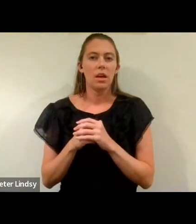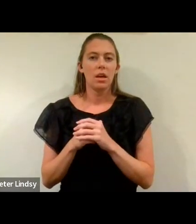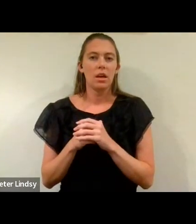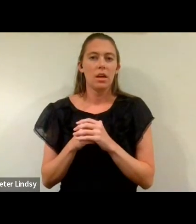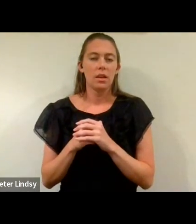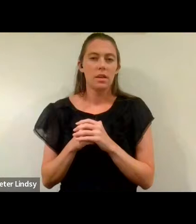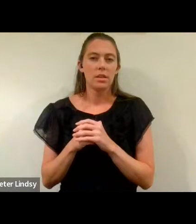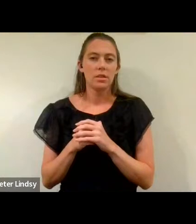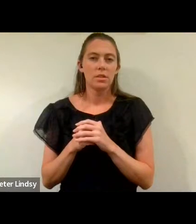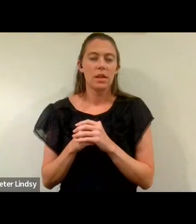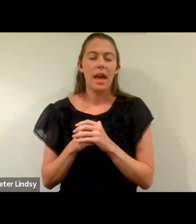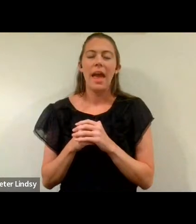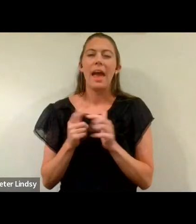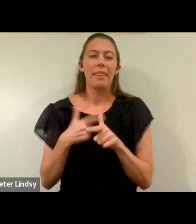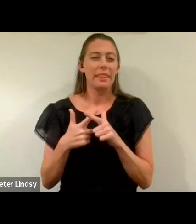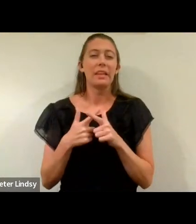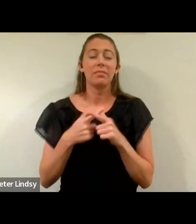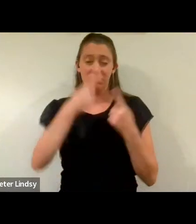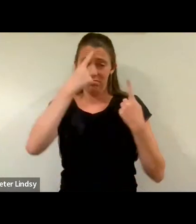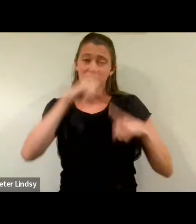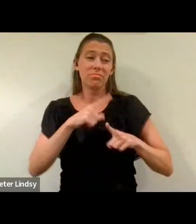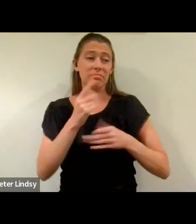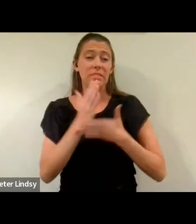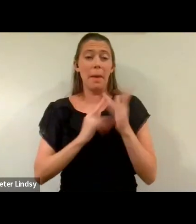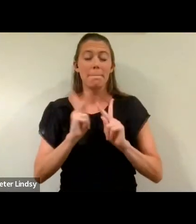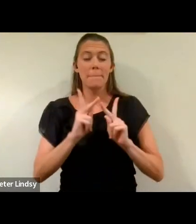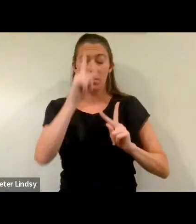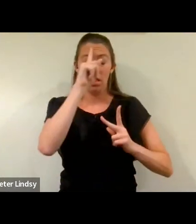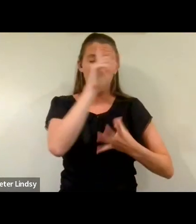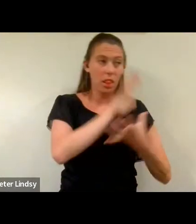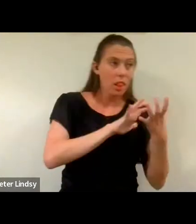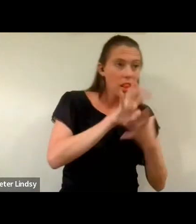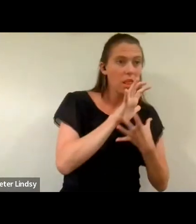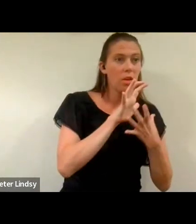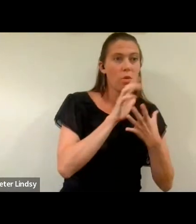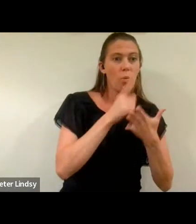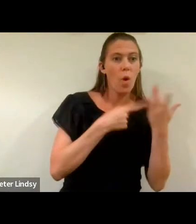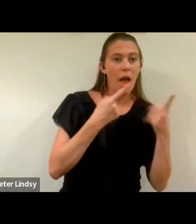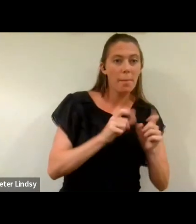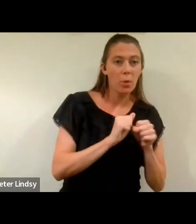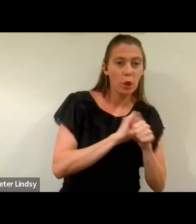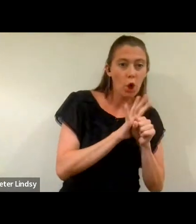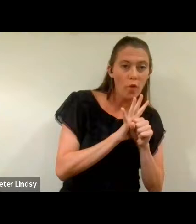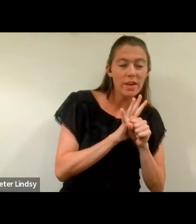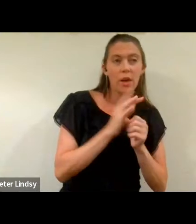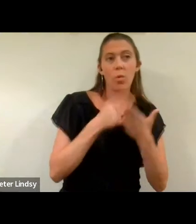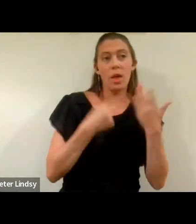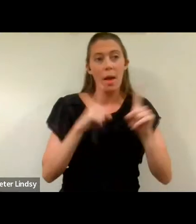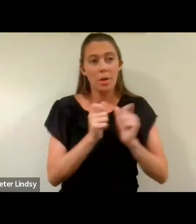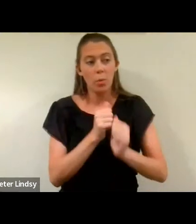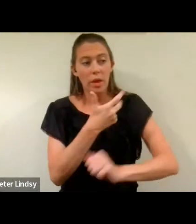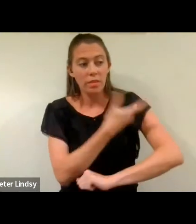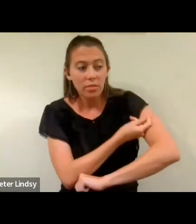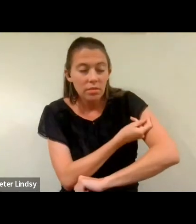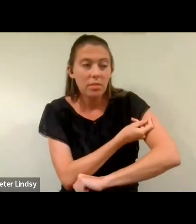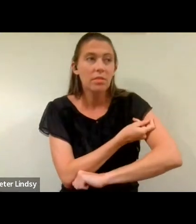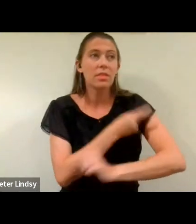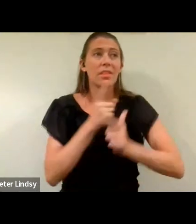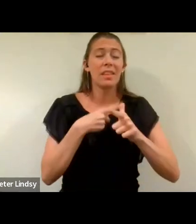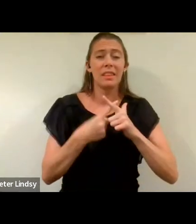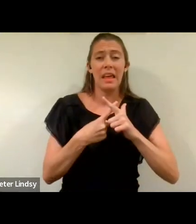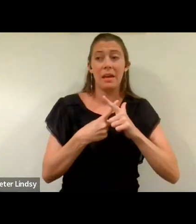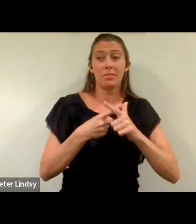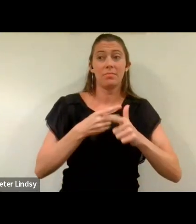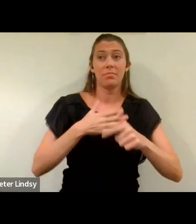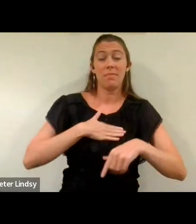some confusion and some anxiety about the, vaccines and go back to school and, in person, and